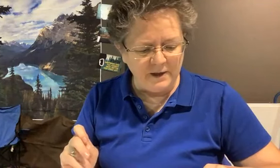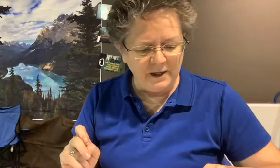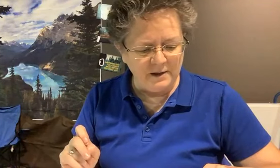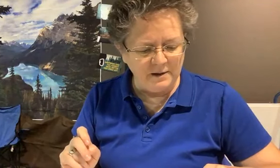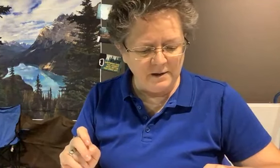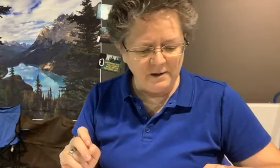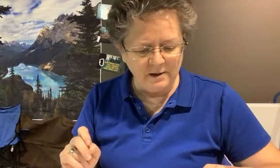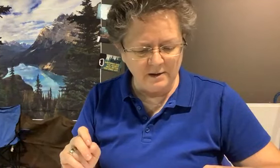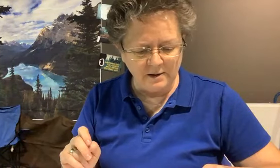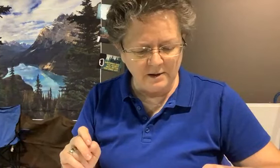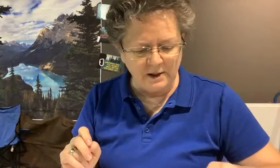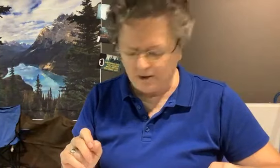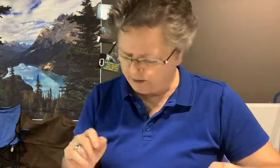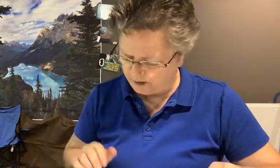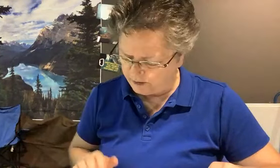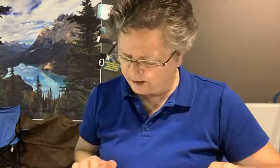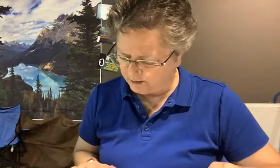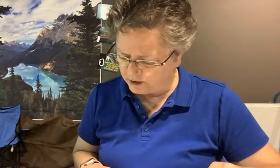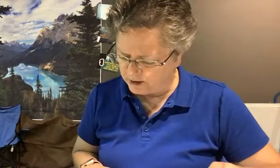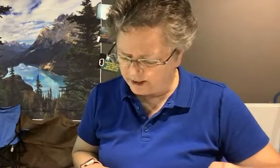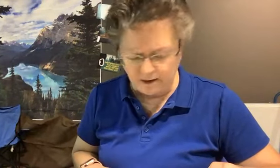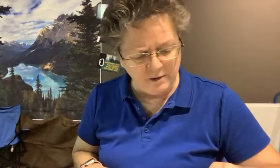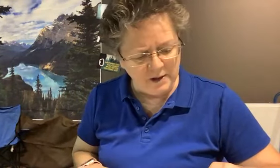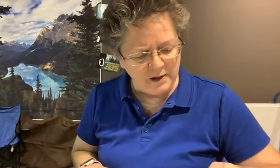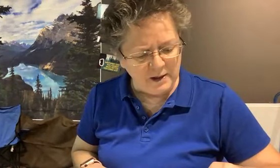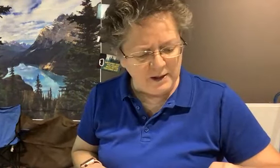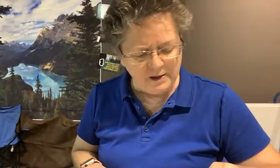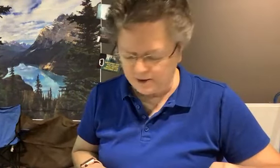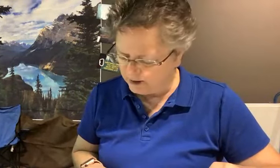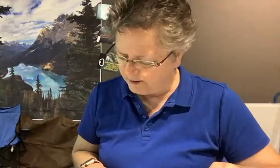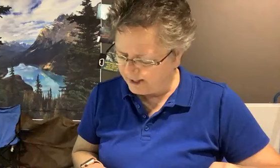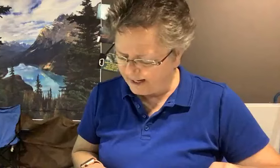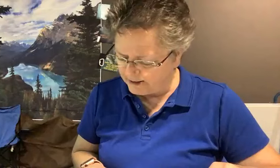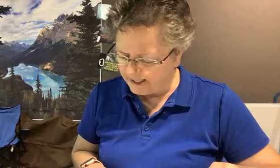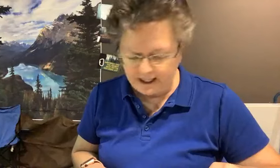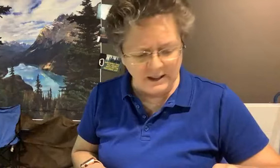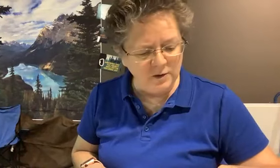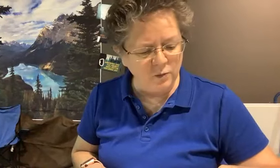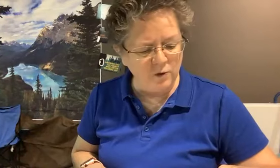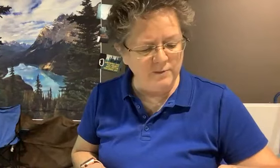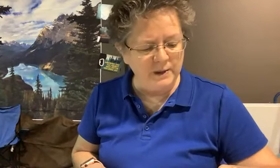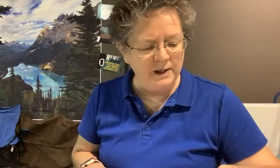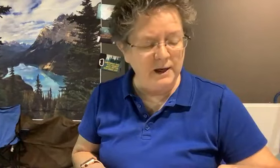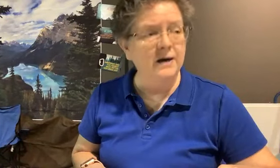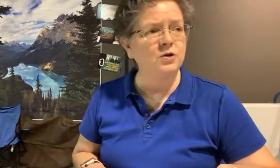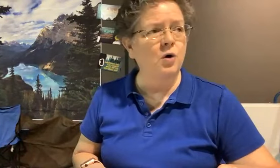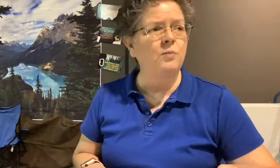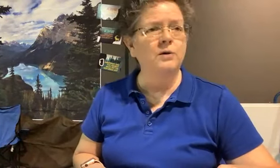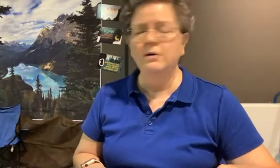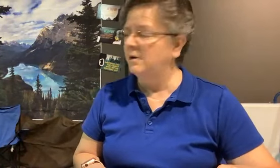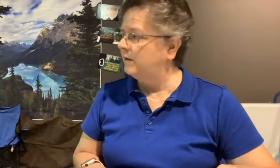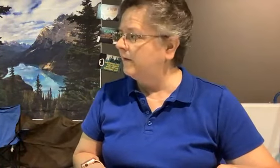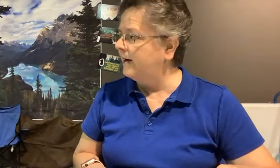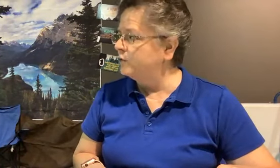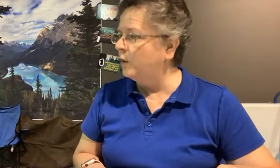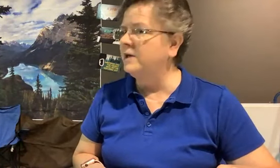Then, let's see, the other thing I was going to tell you is that date would have been October 520